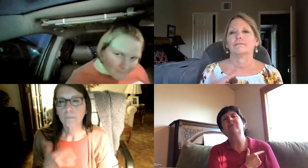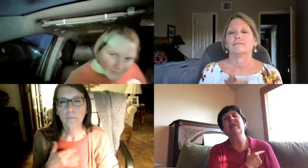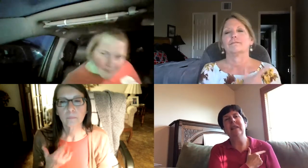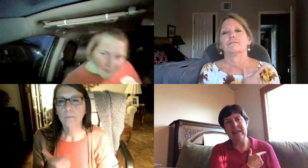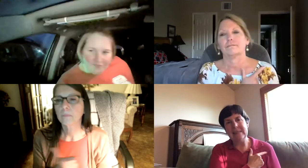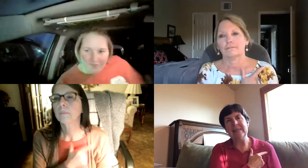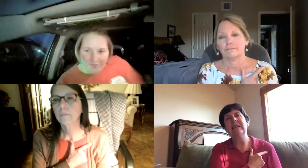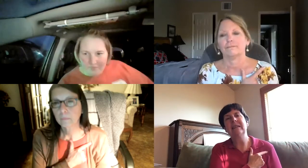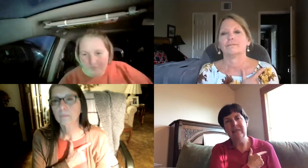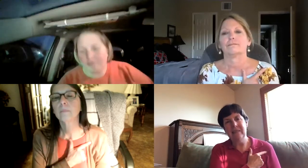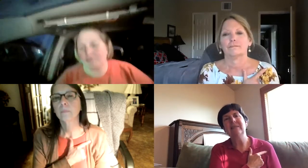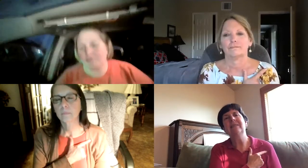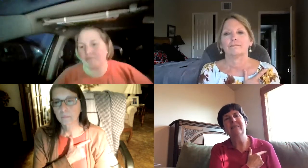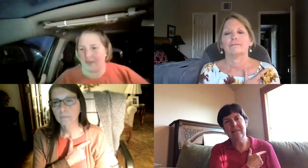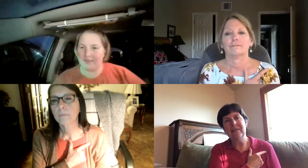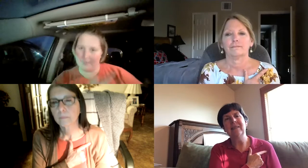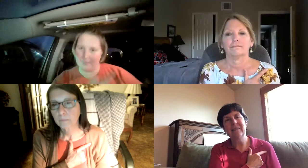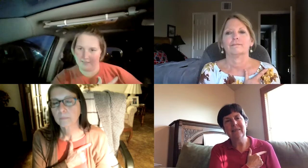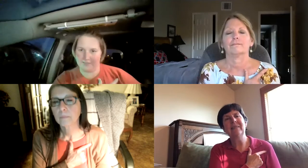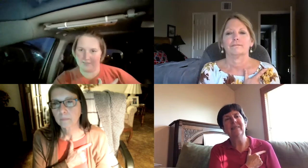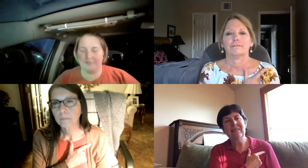I feel lazy.